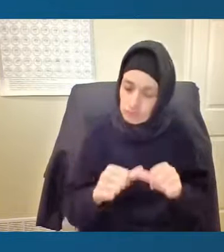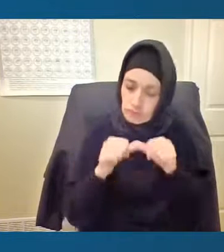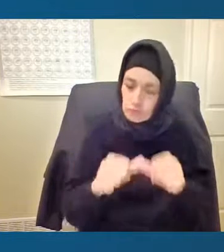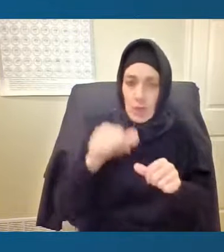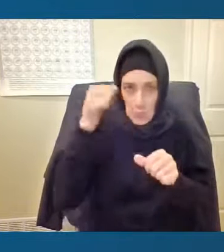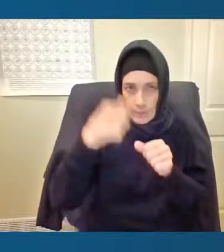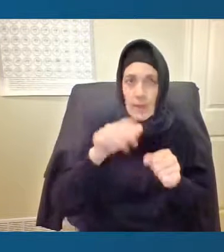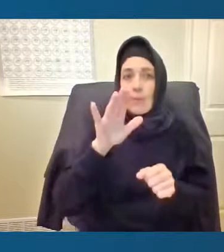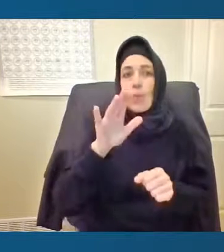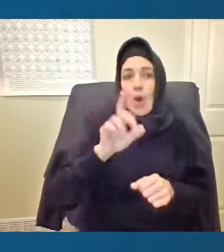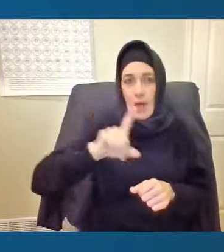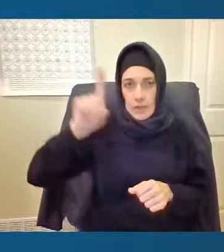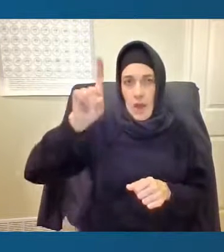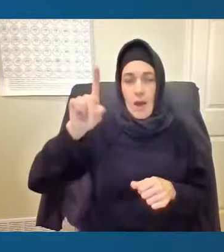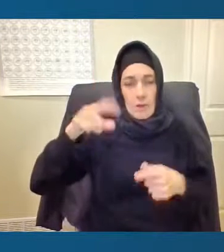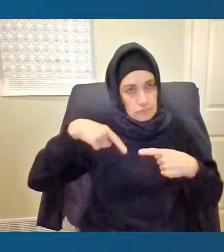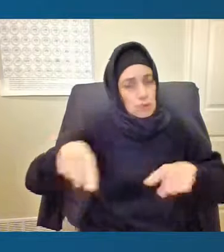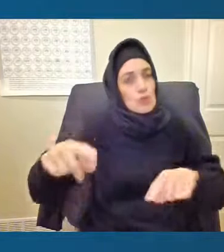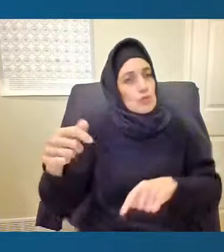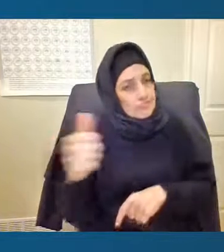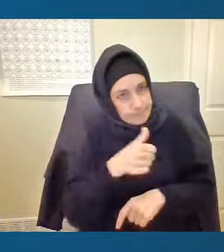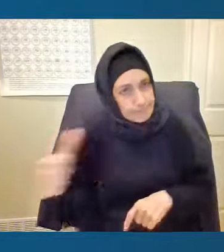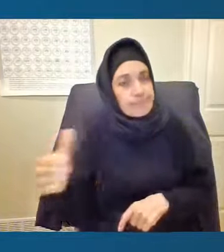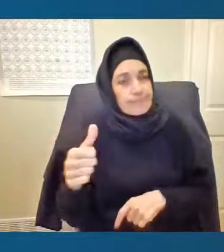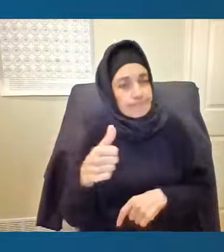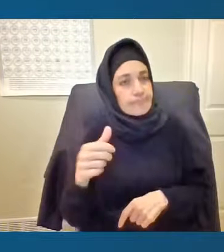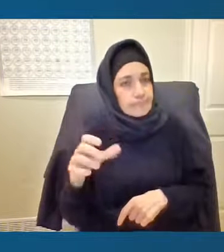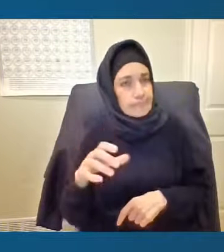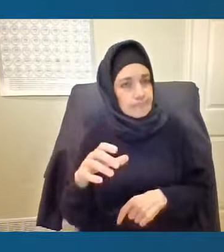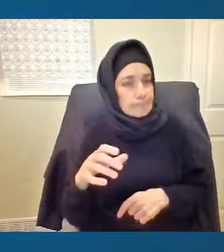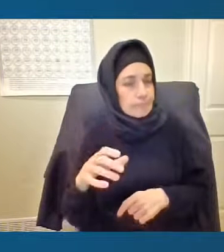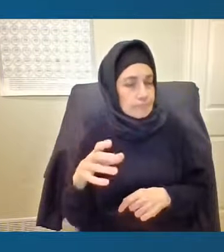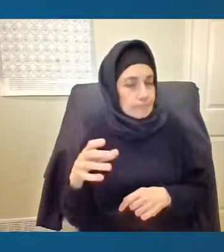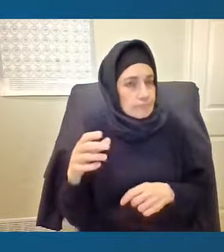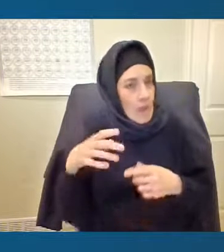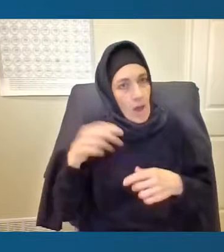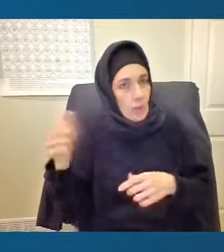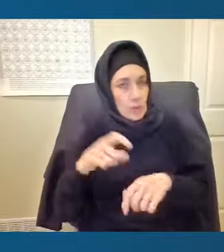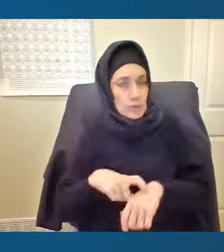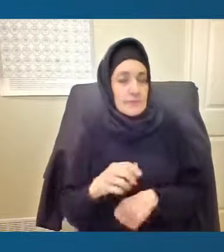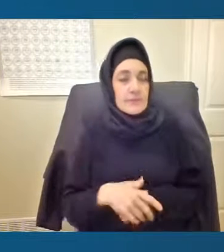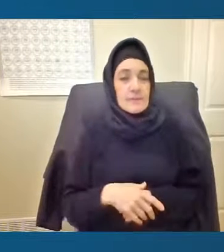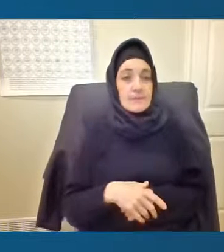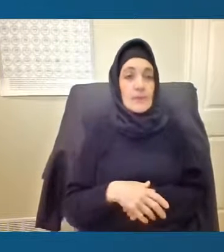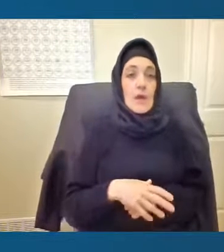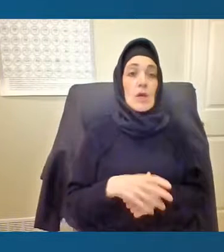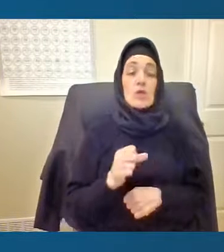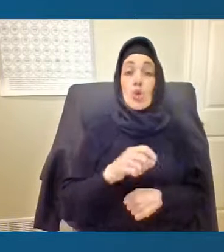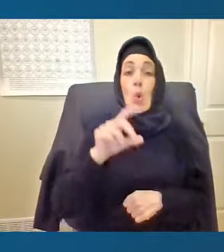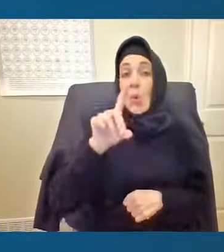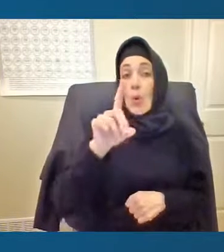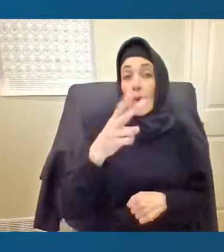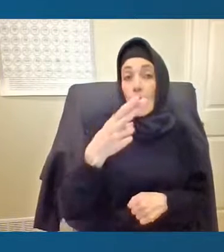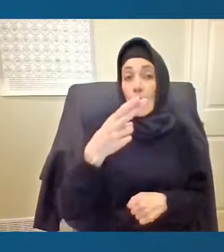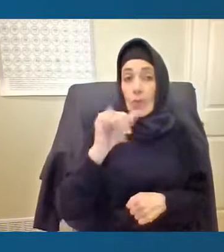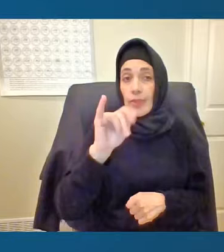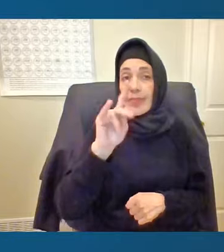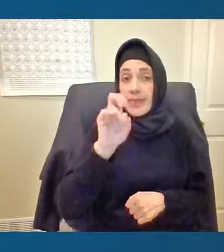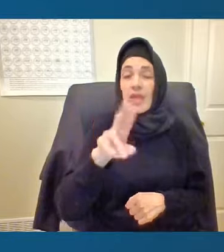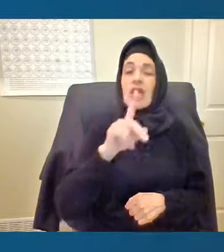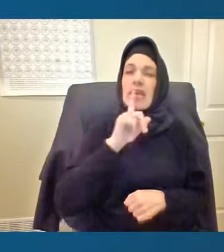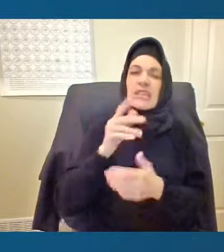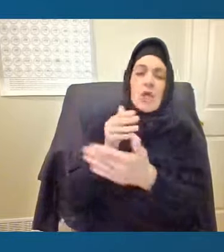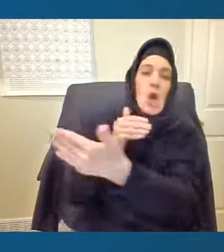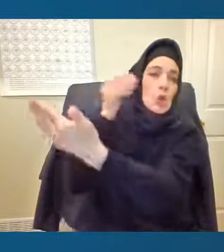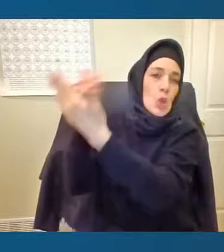said the effect of dhikr is closeness to Allah. Closeness. Ibn Qayyim al-Jawzi, he actually mentioned in his